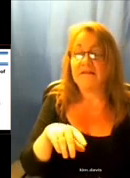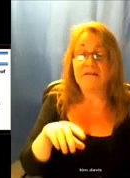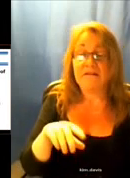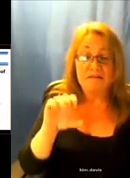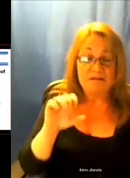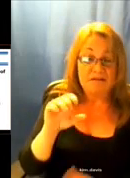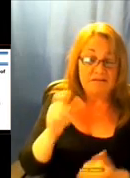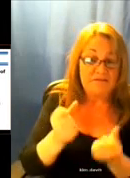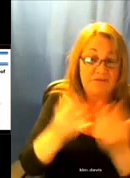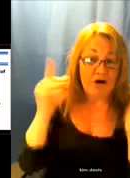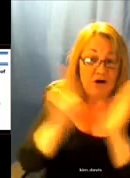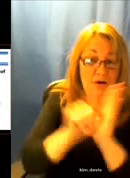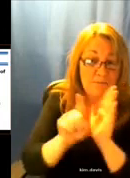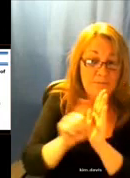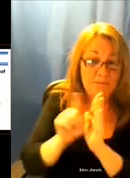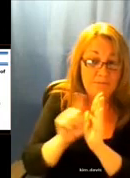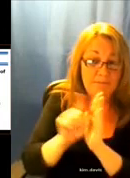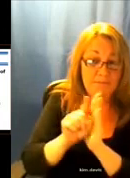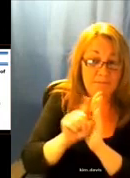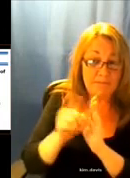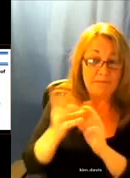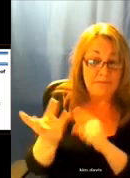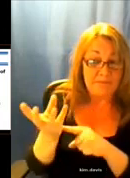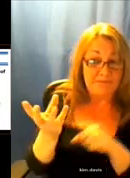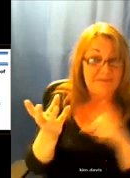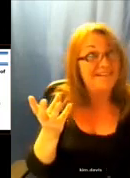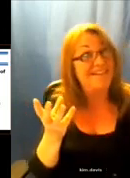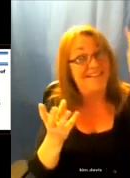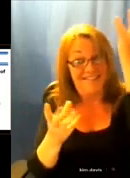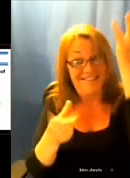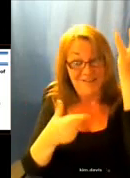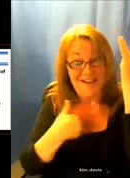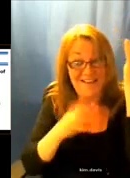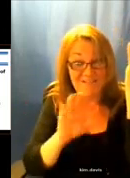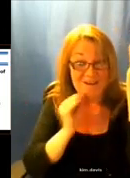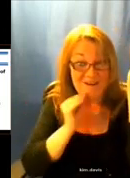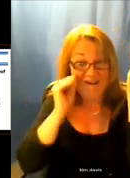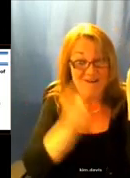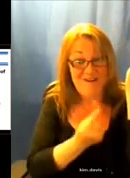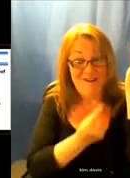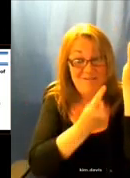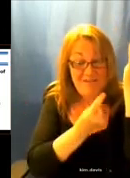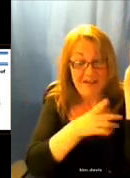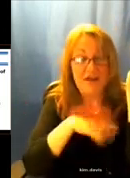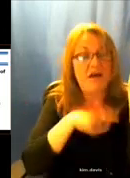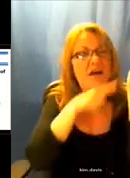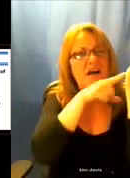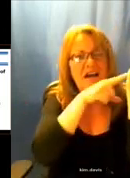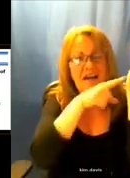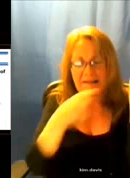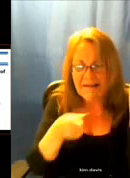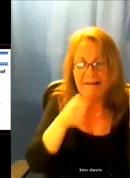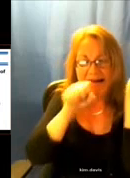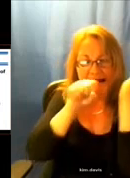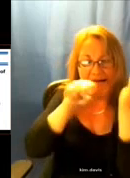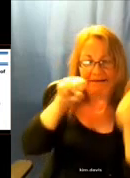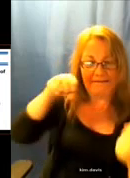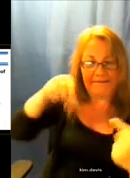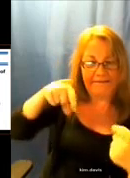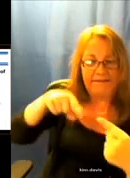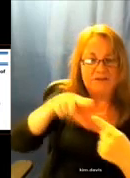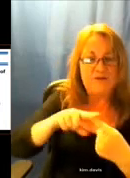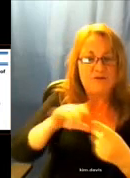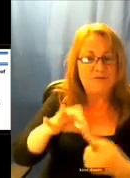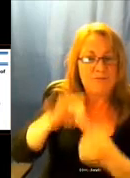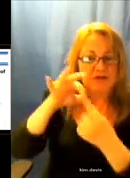audible sounds on calls or fire alarms, being visual. Like at home, when you have